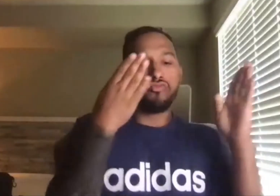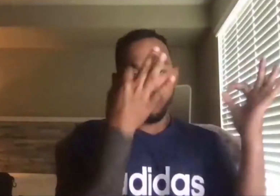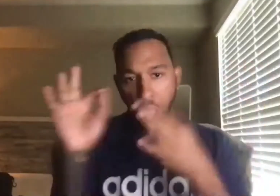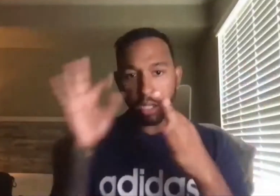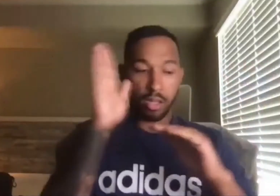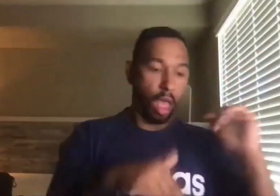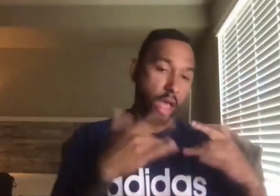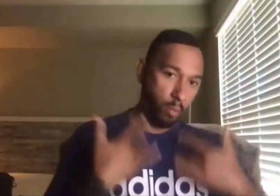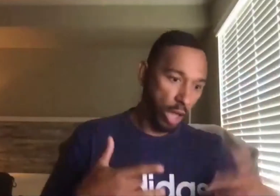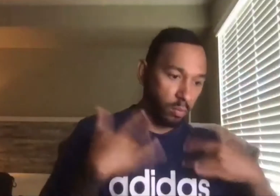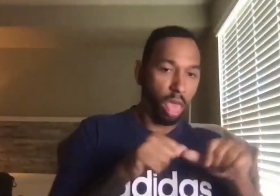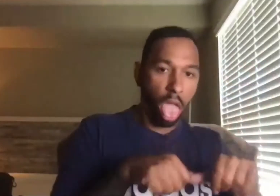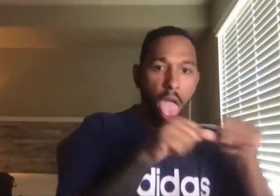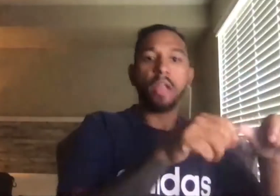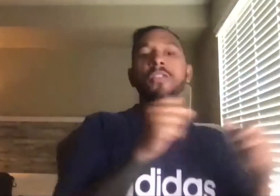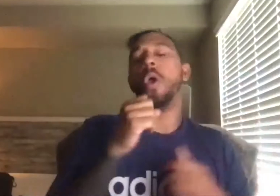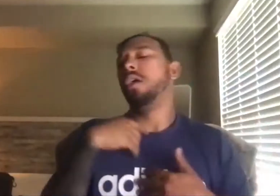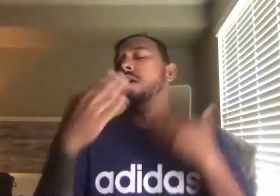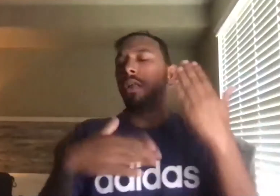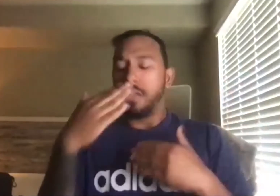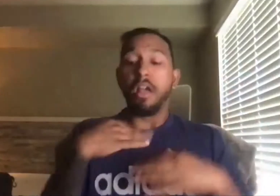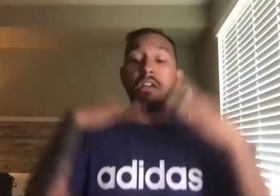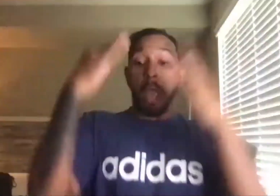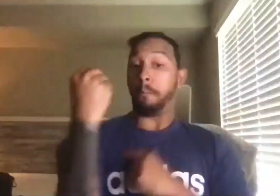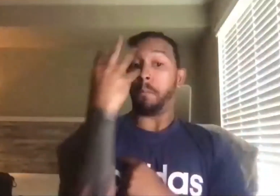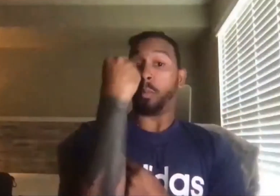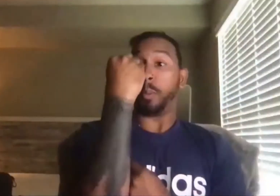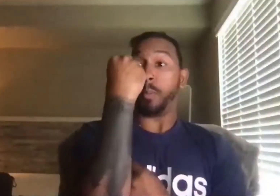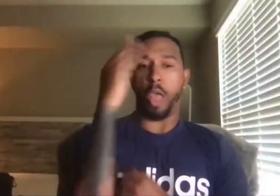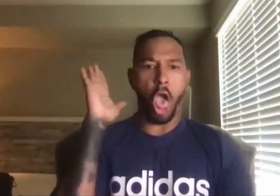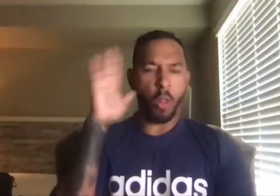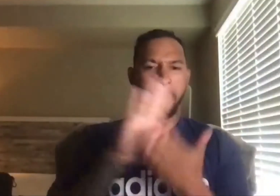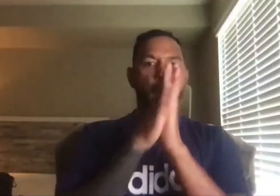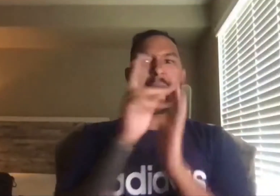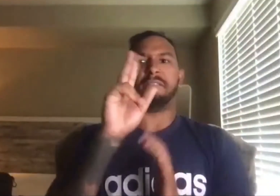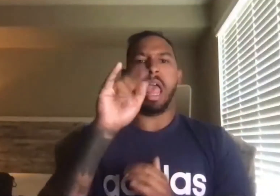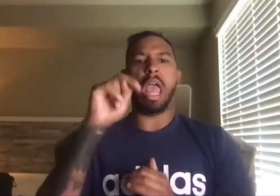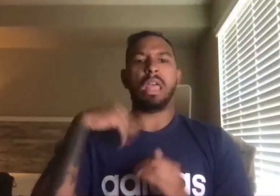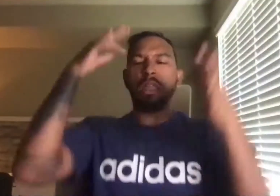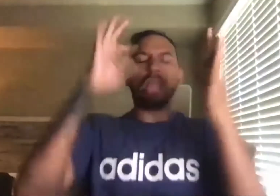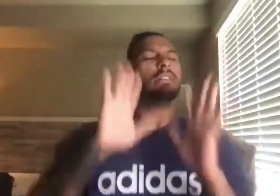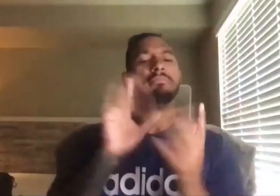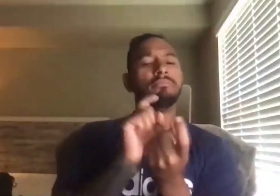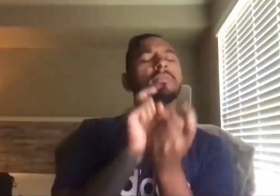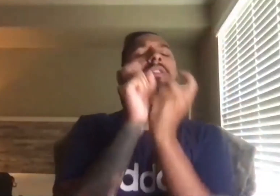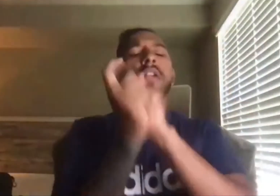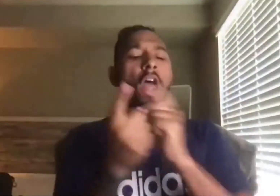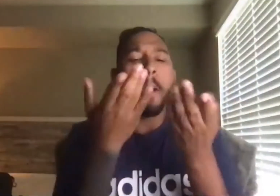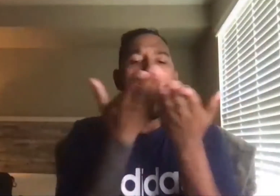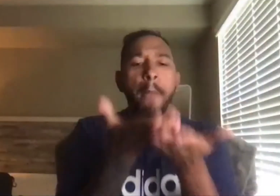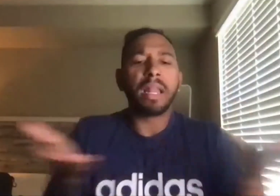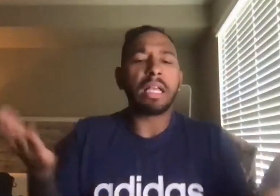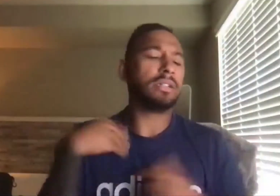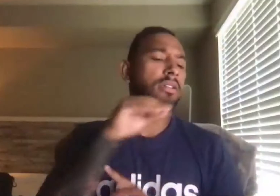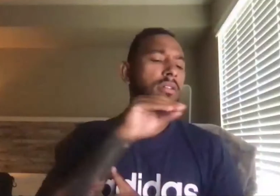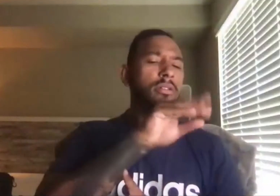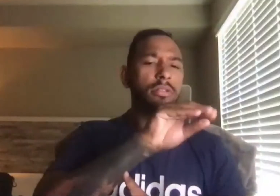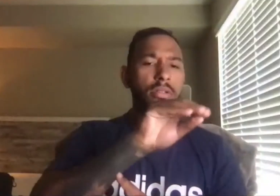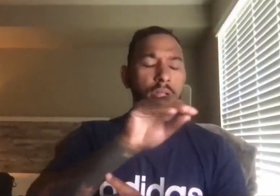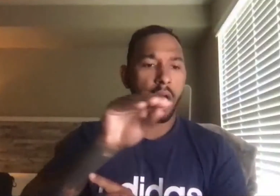myself. This helped to build up my self-esteem and make me feel better about myself and served as a distraction to my sadness. But over time, in